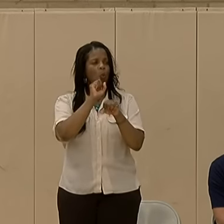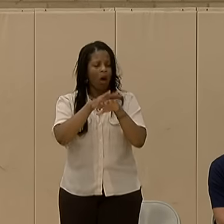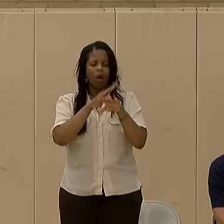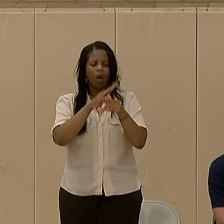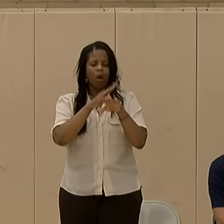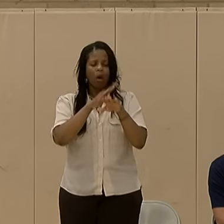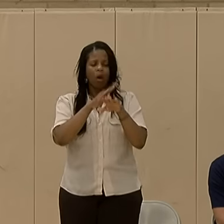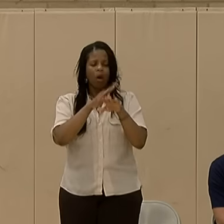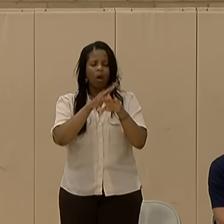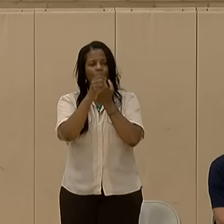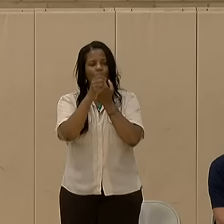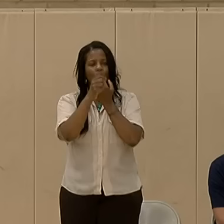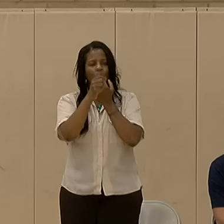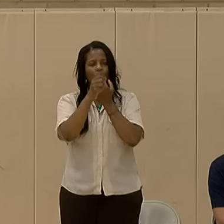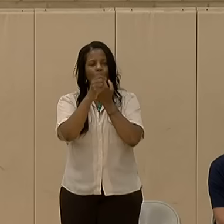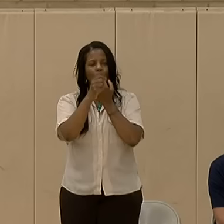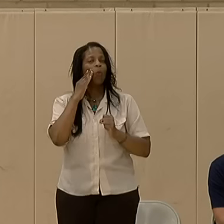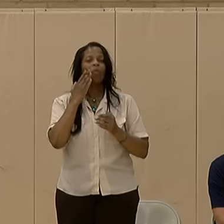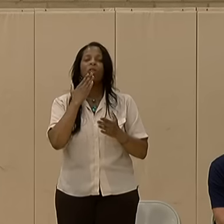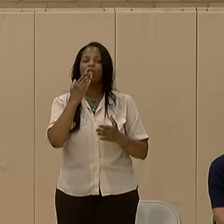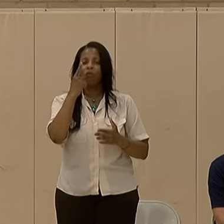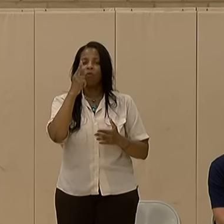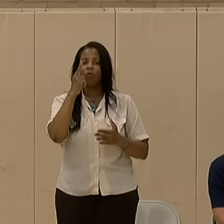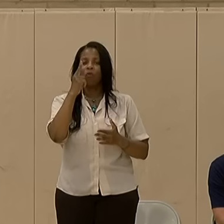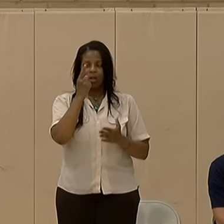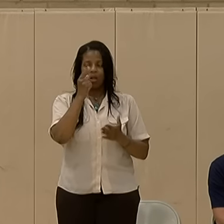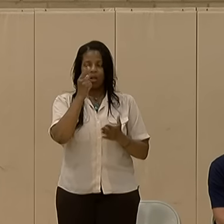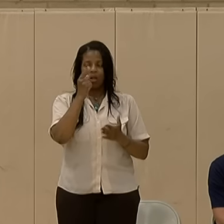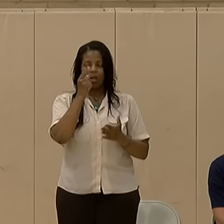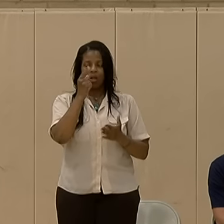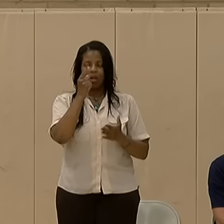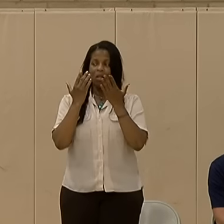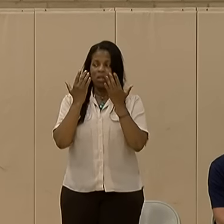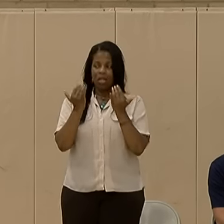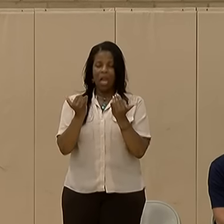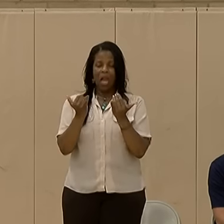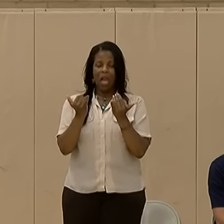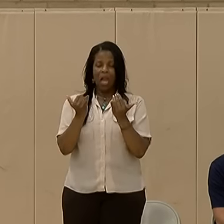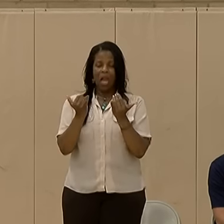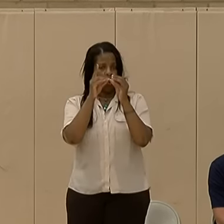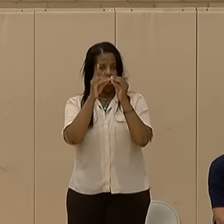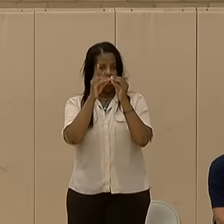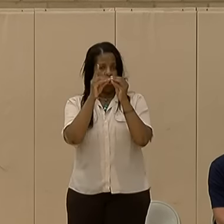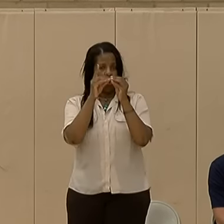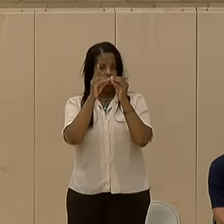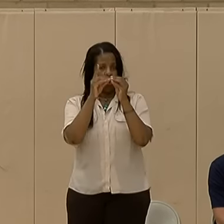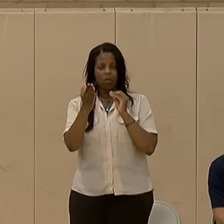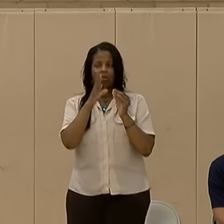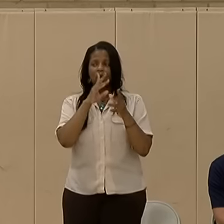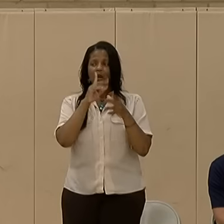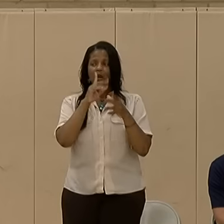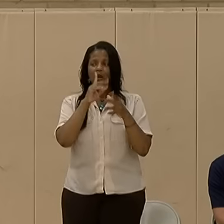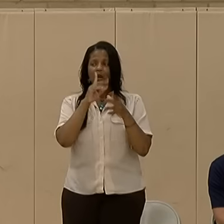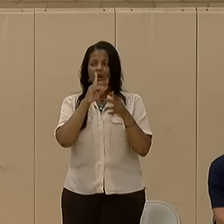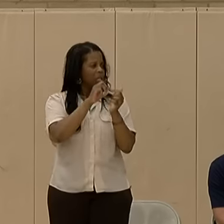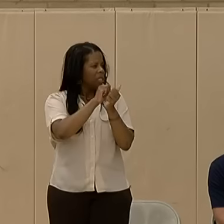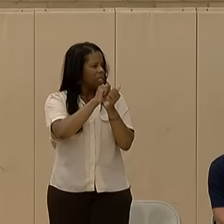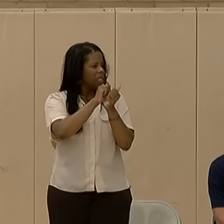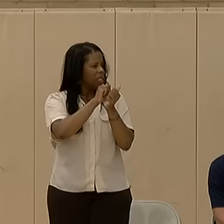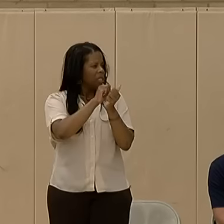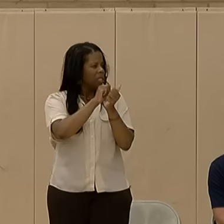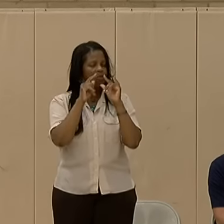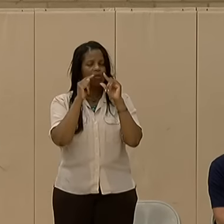it safely, and thank you for understanding that. I want to bring up one other item I want to talk about, damage assessment